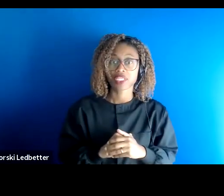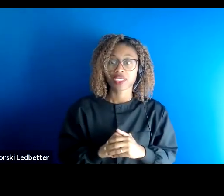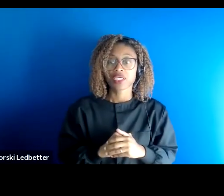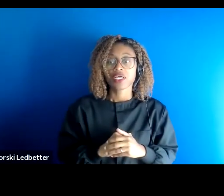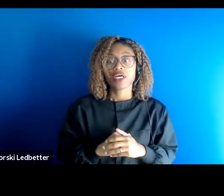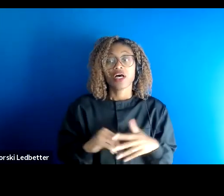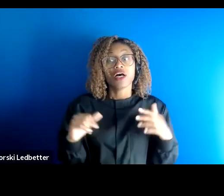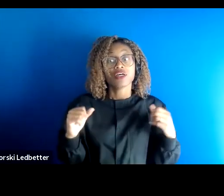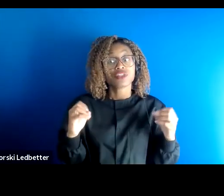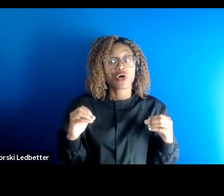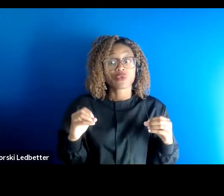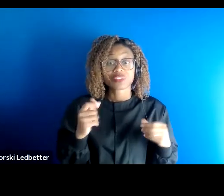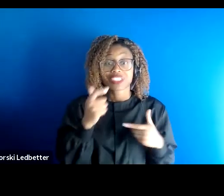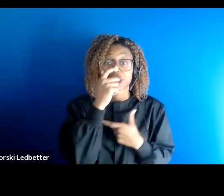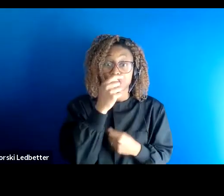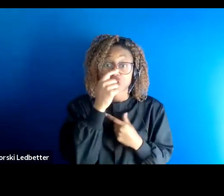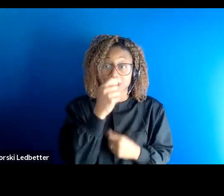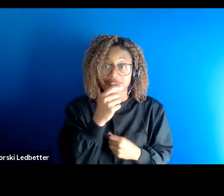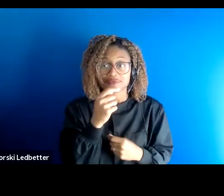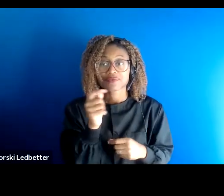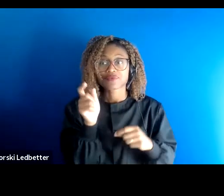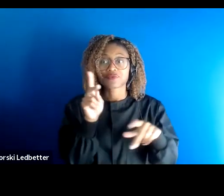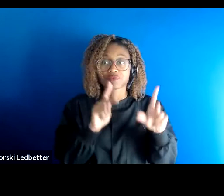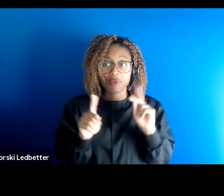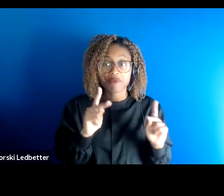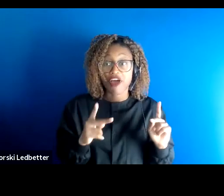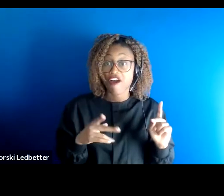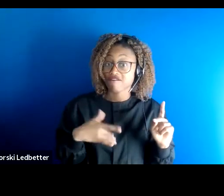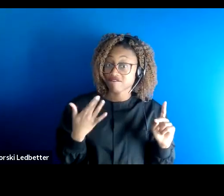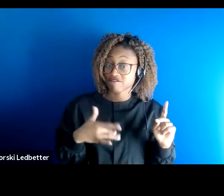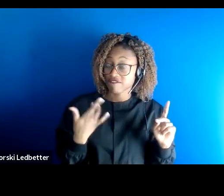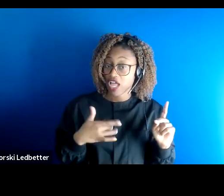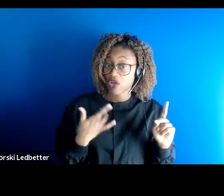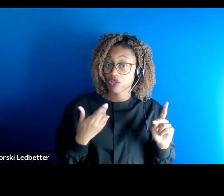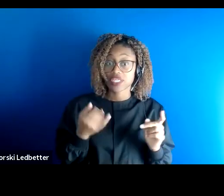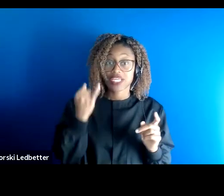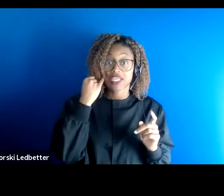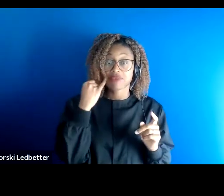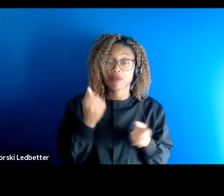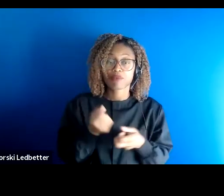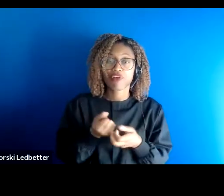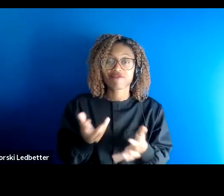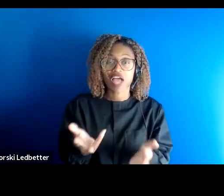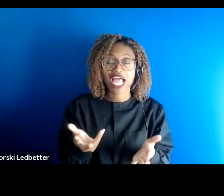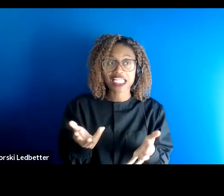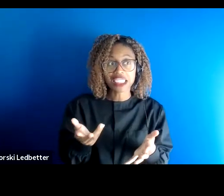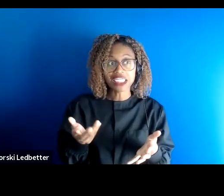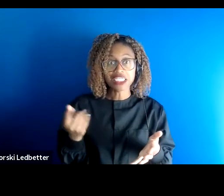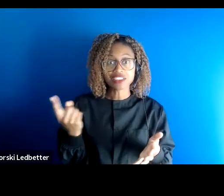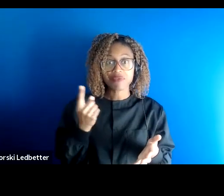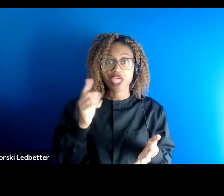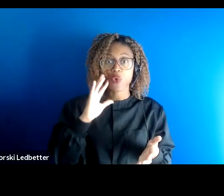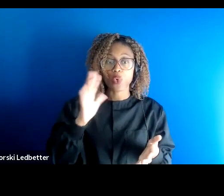that people felt that in providing a measure that would essentially